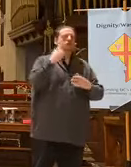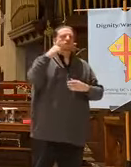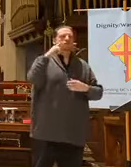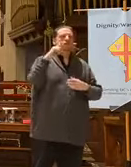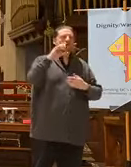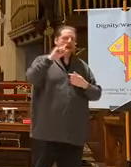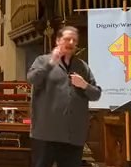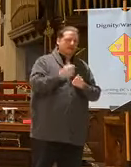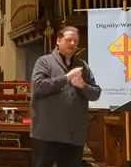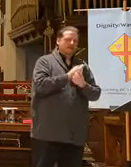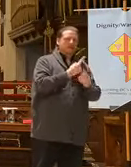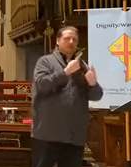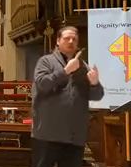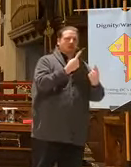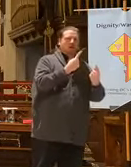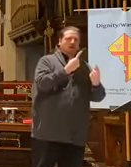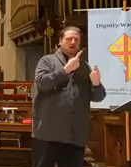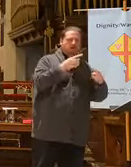darkness to the